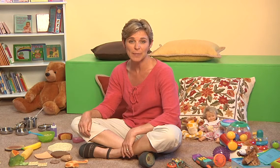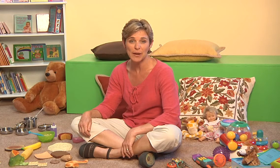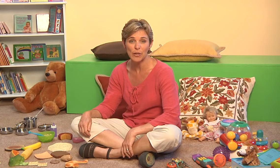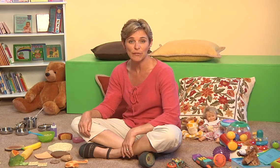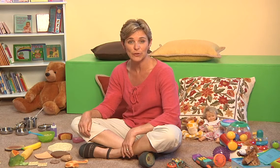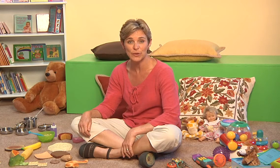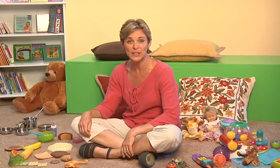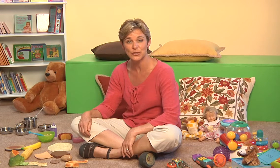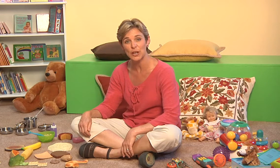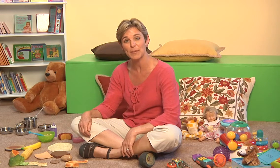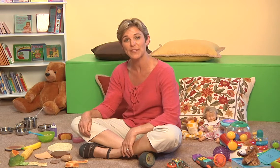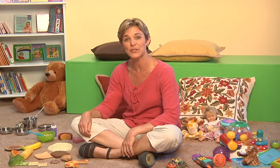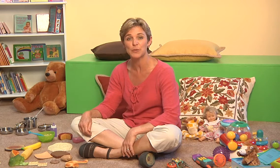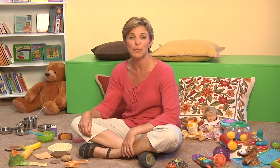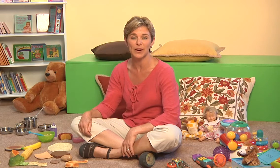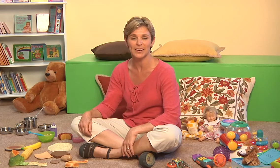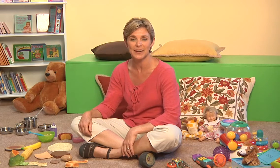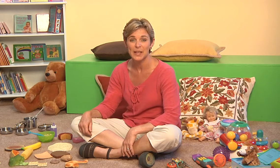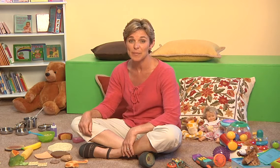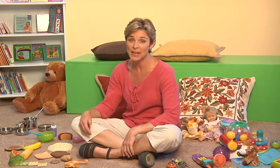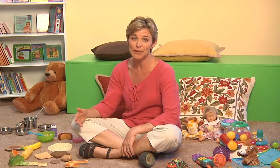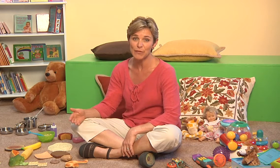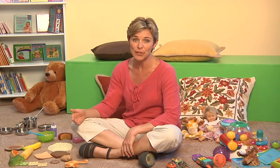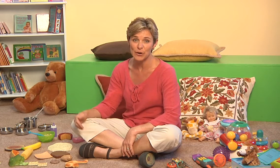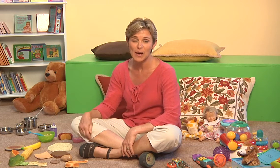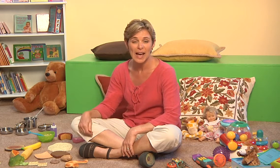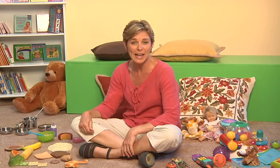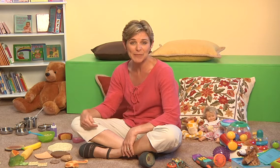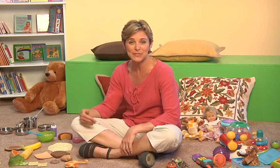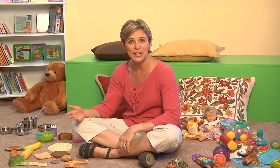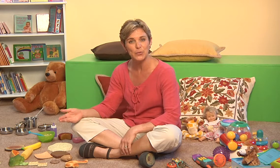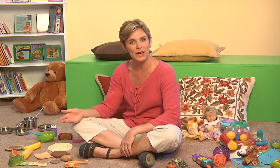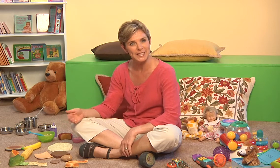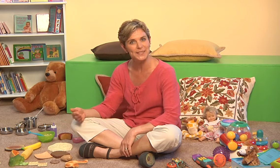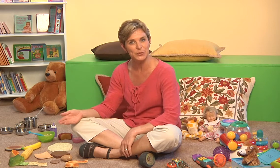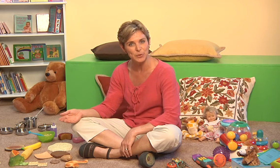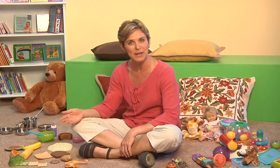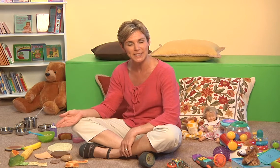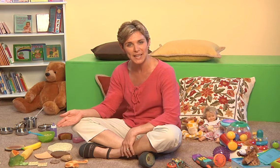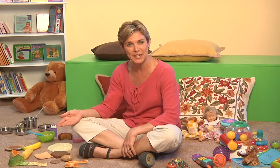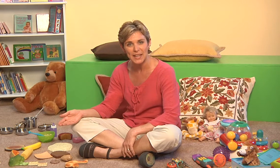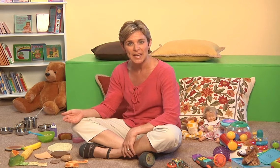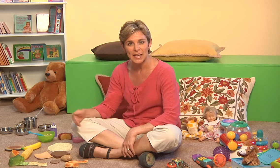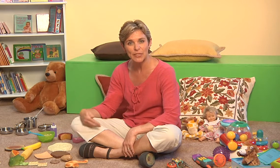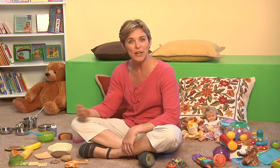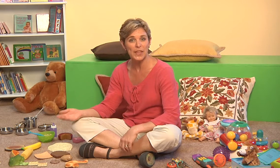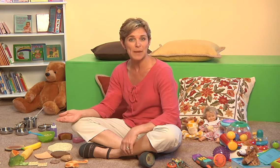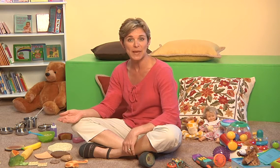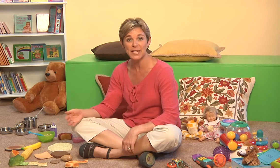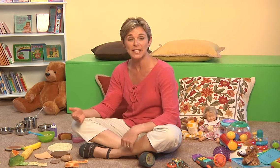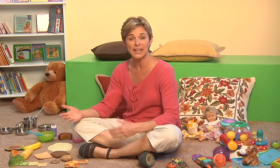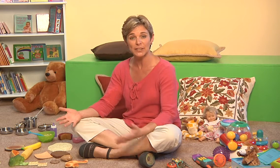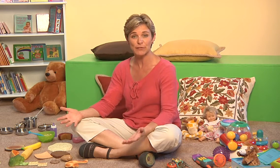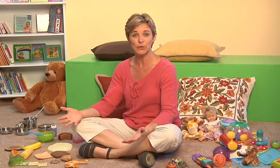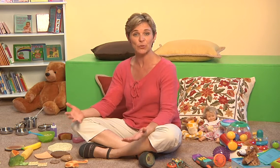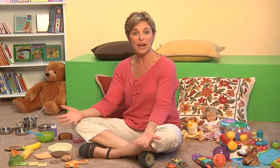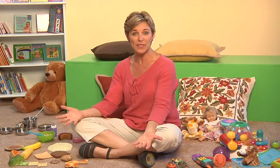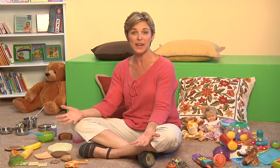about all the food as you're shopping in the supermarket. Be careful though, I always found when I did this with my son, he thought that I meant he could eat the food right then and